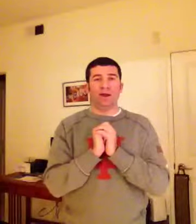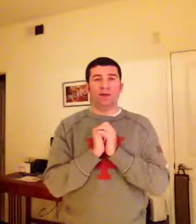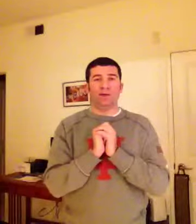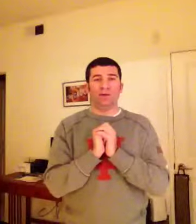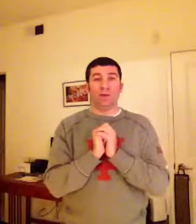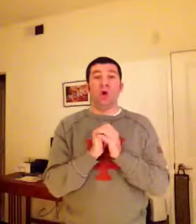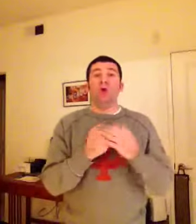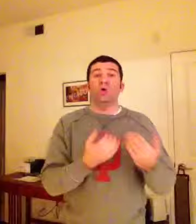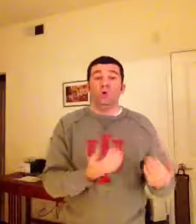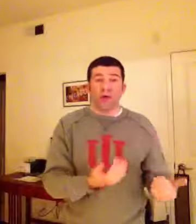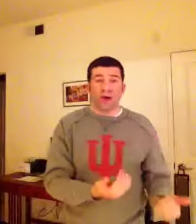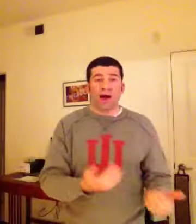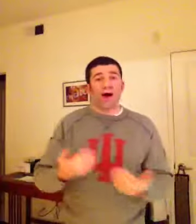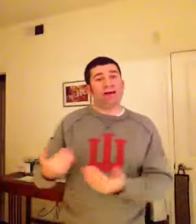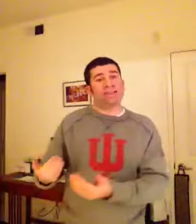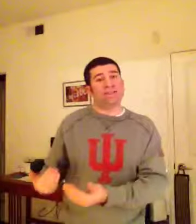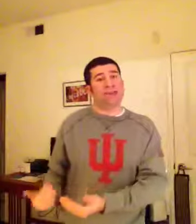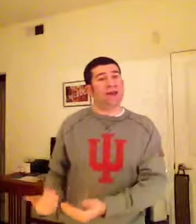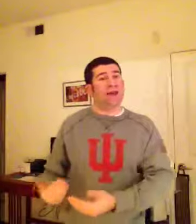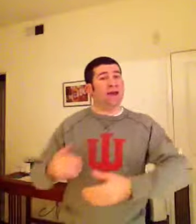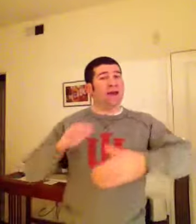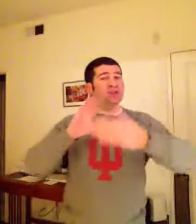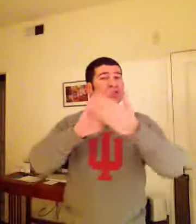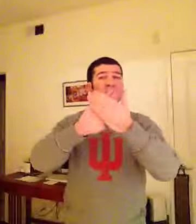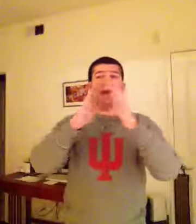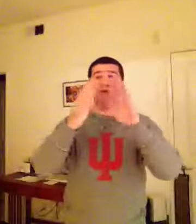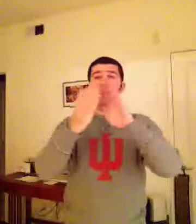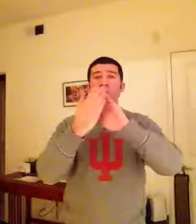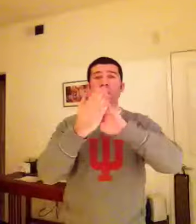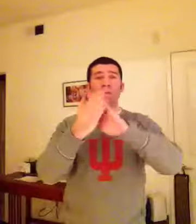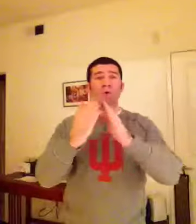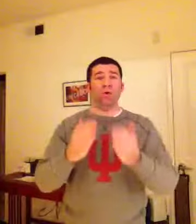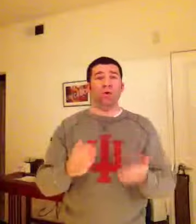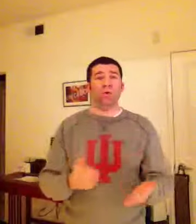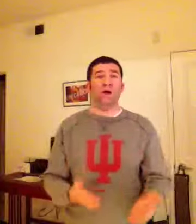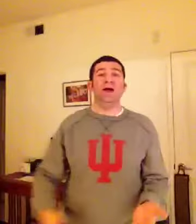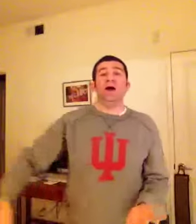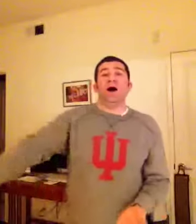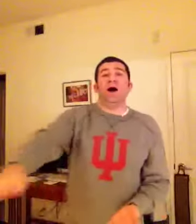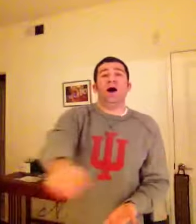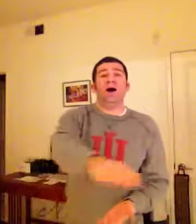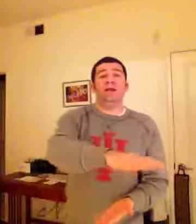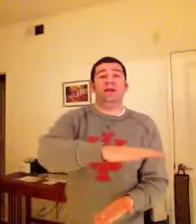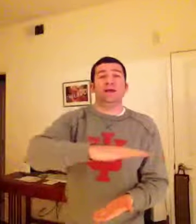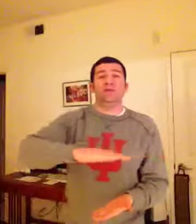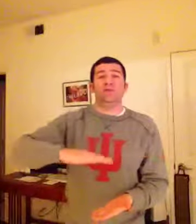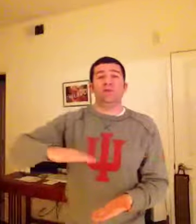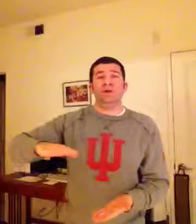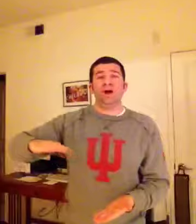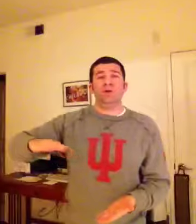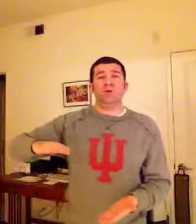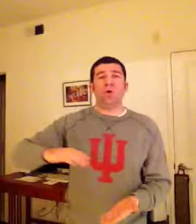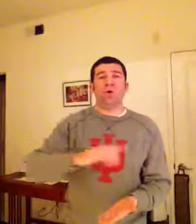Amen. Hu Ya'aseh Shalom Aleinu Ve'al Kol